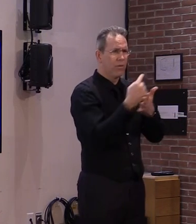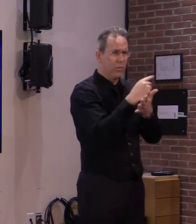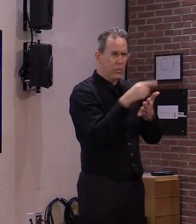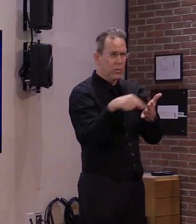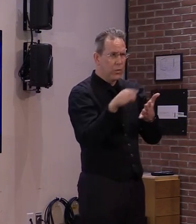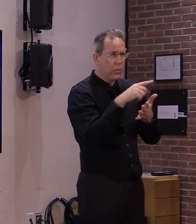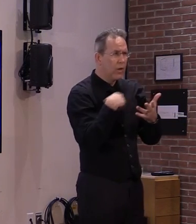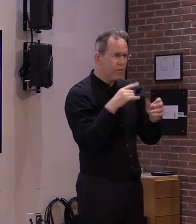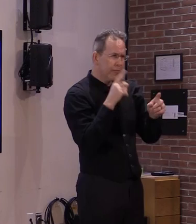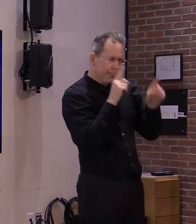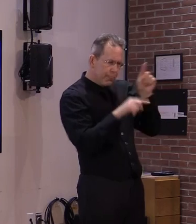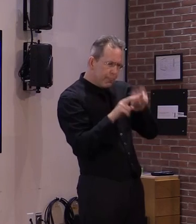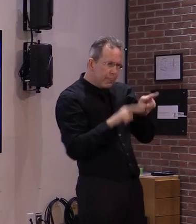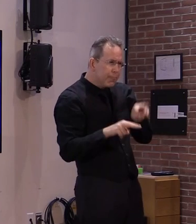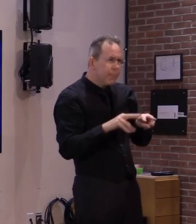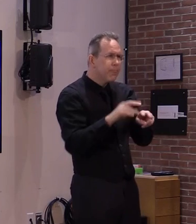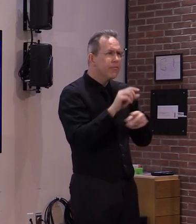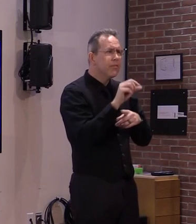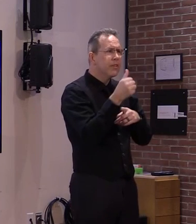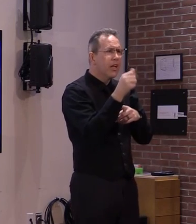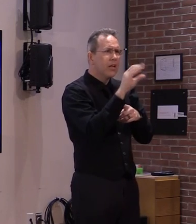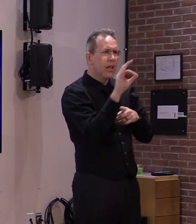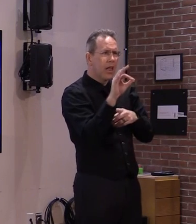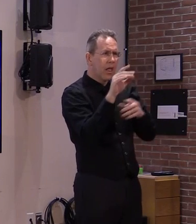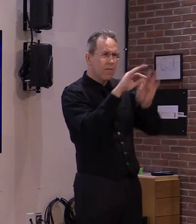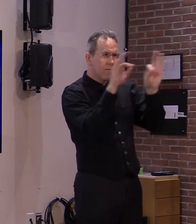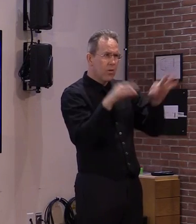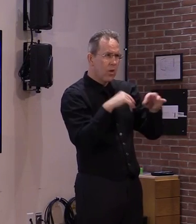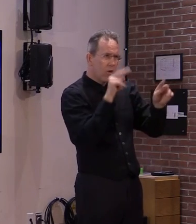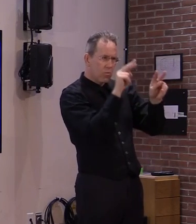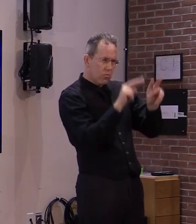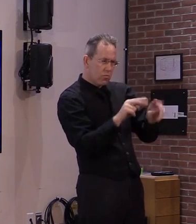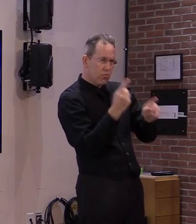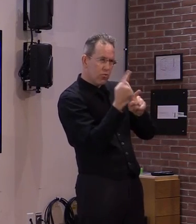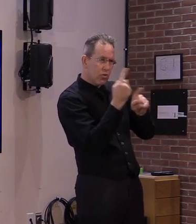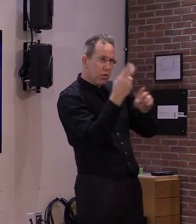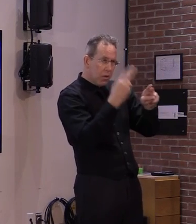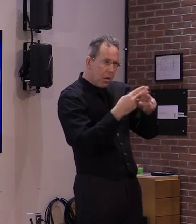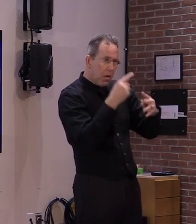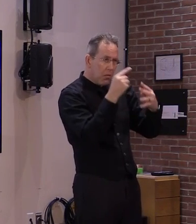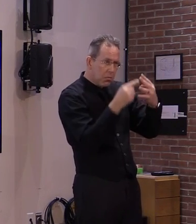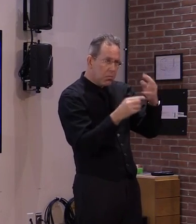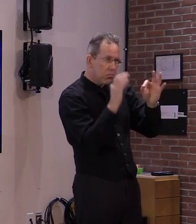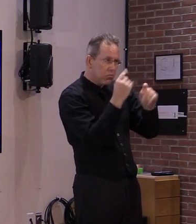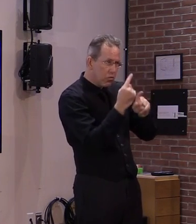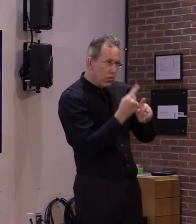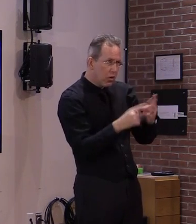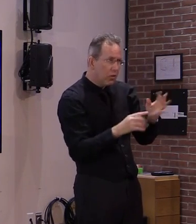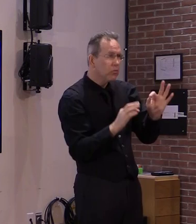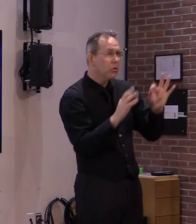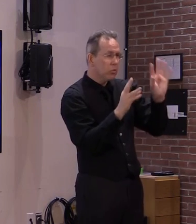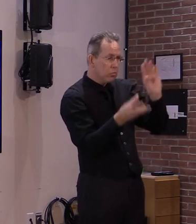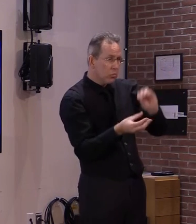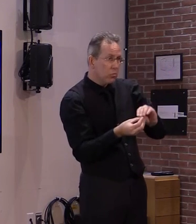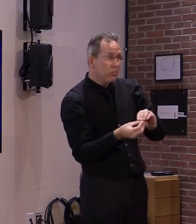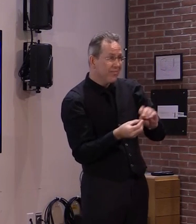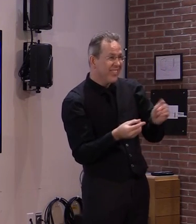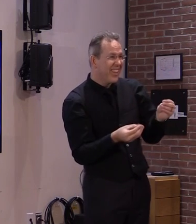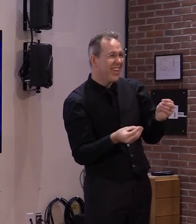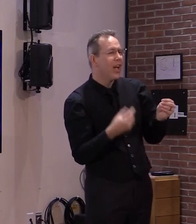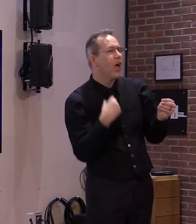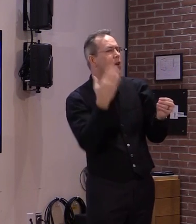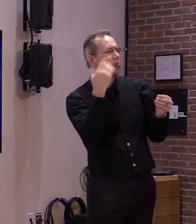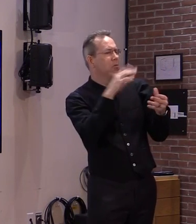the new 1099 documents are as accurate as possible. The new 1099 documents are expected to be mailed by early next